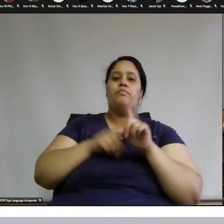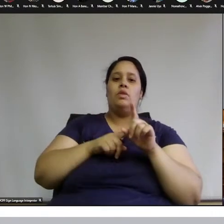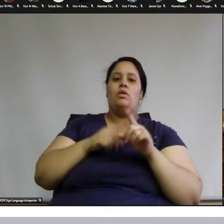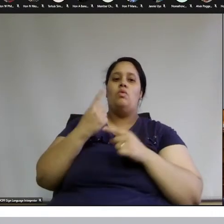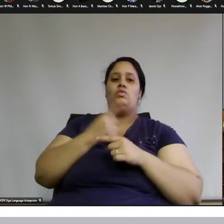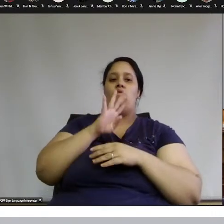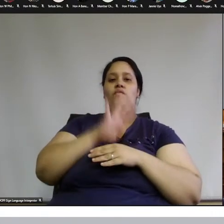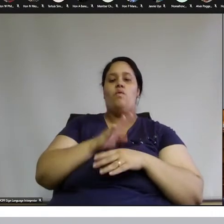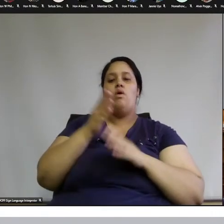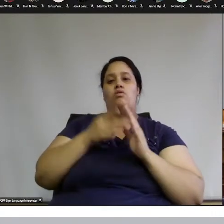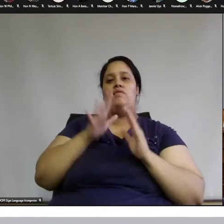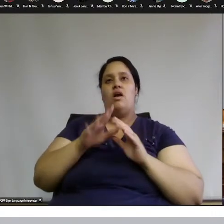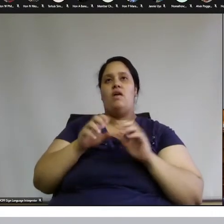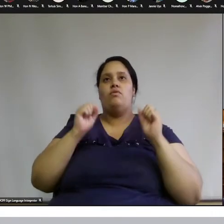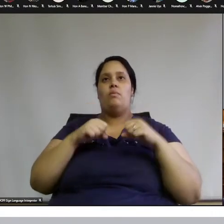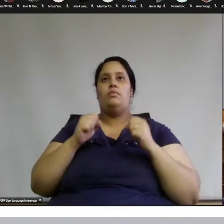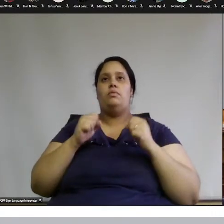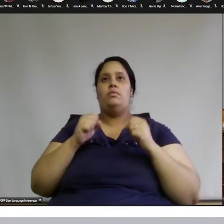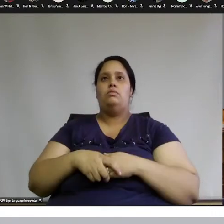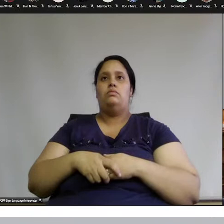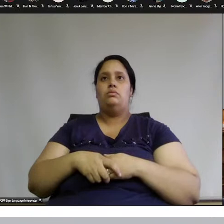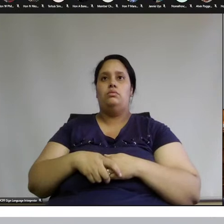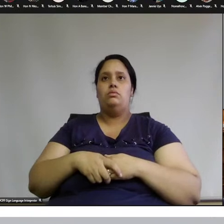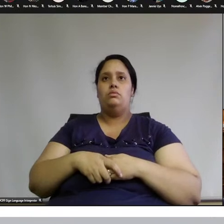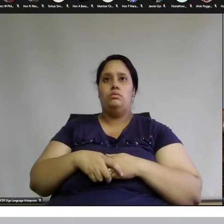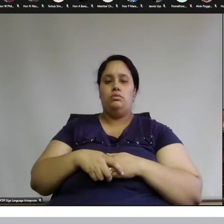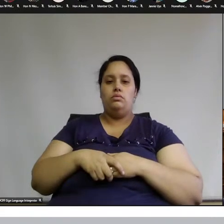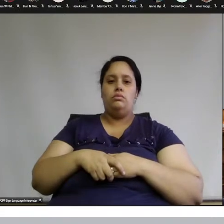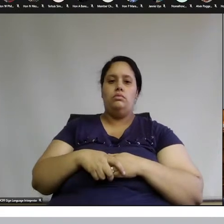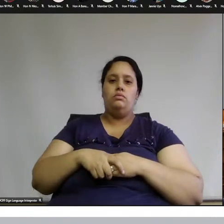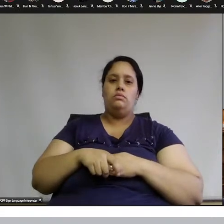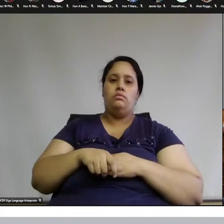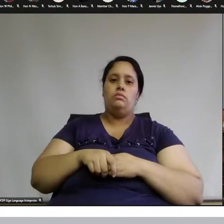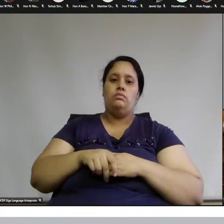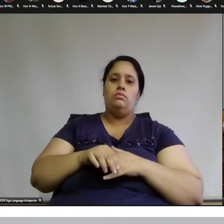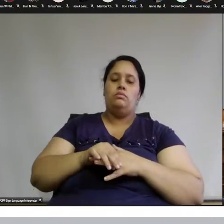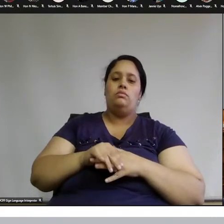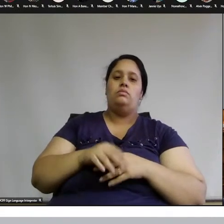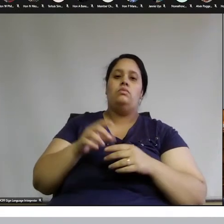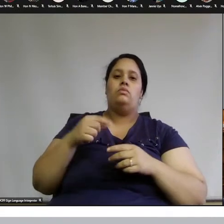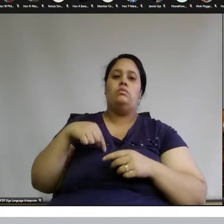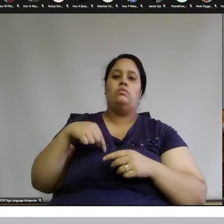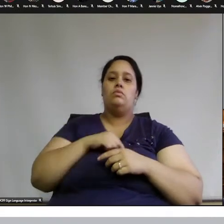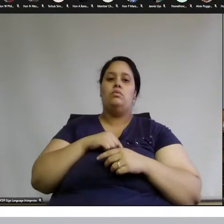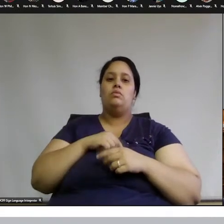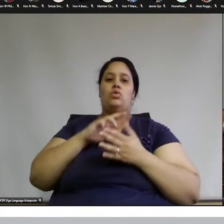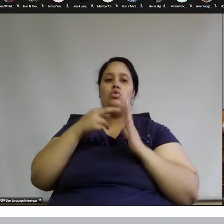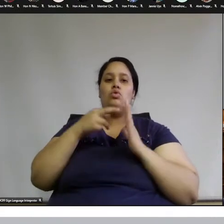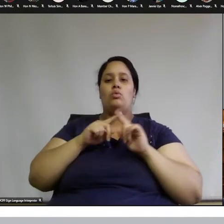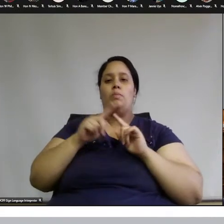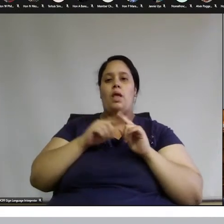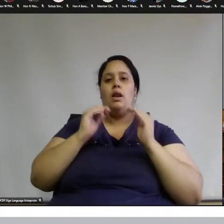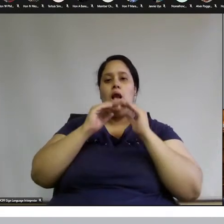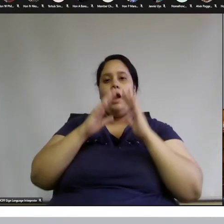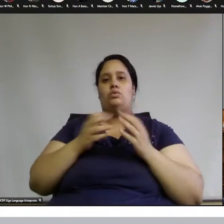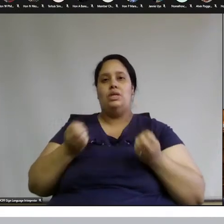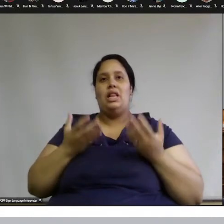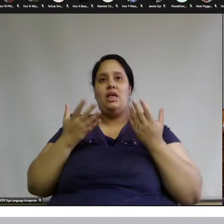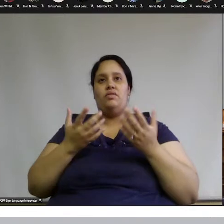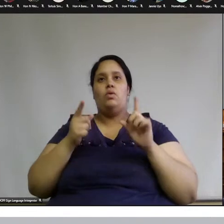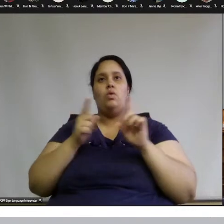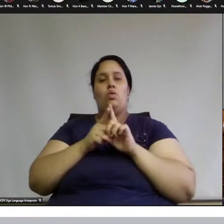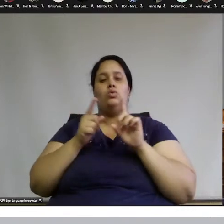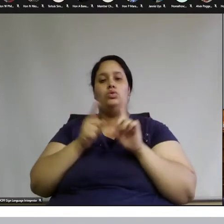5 competence. This means the MEC has a full role to play in housing delivery and not